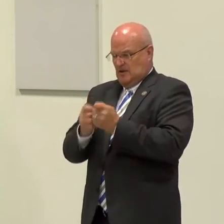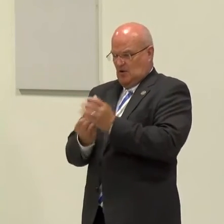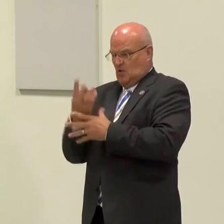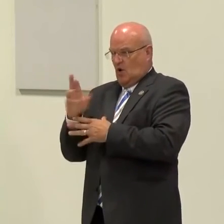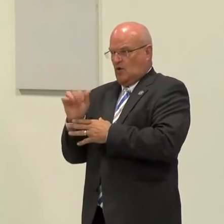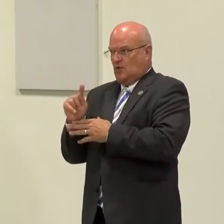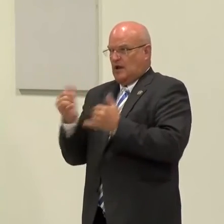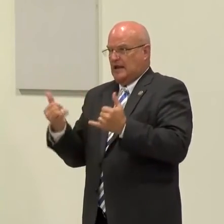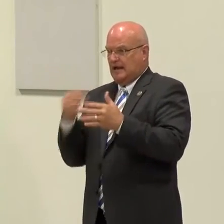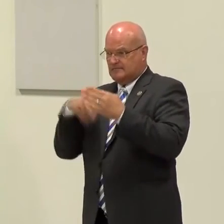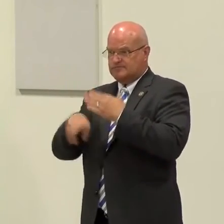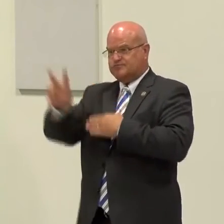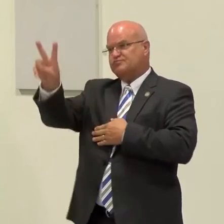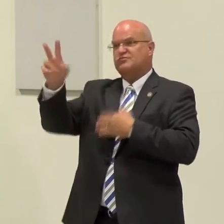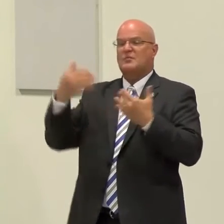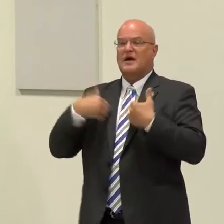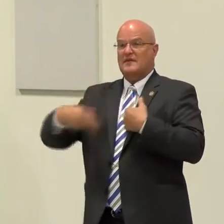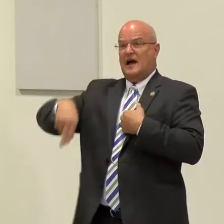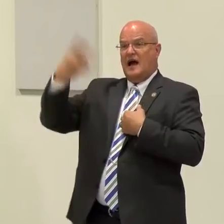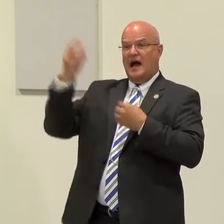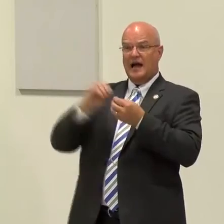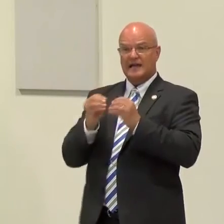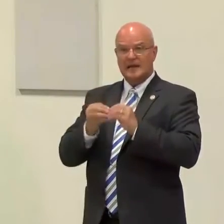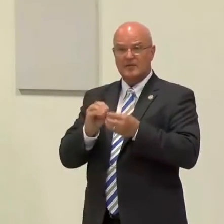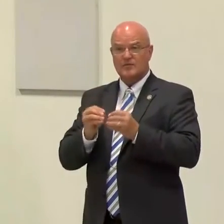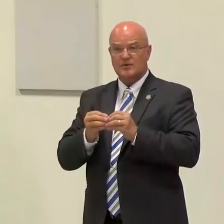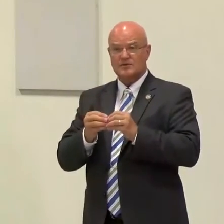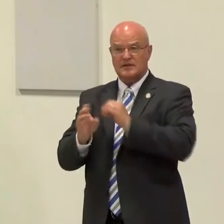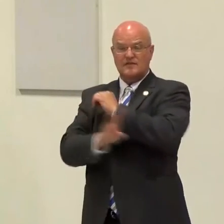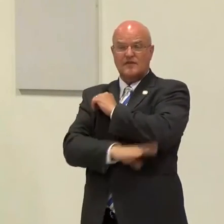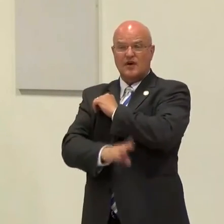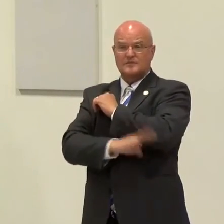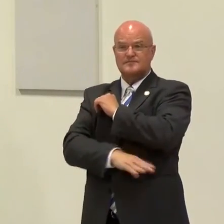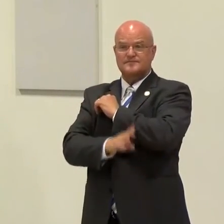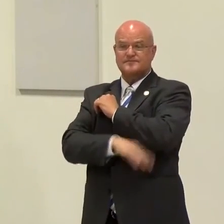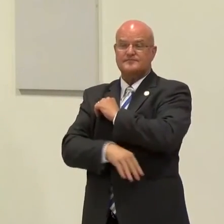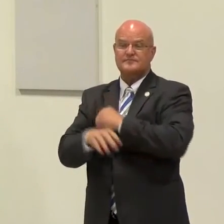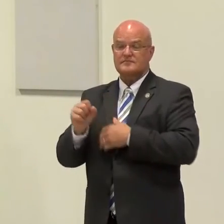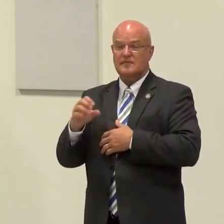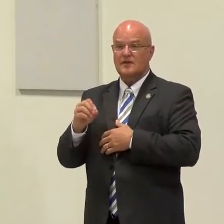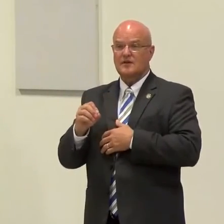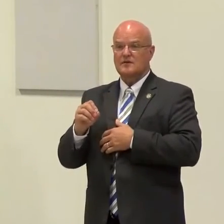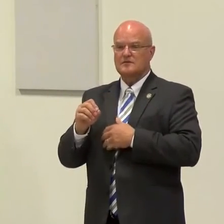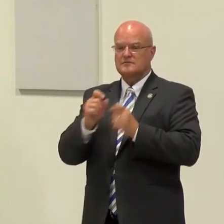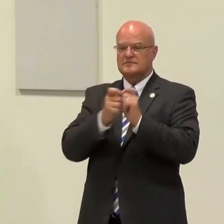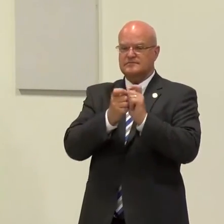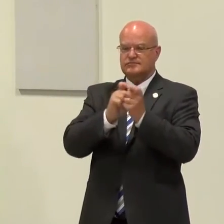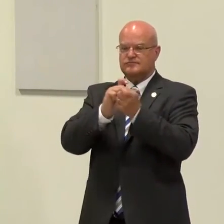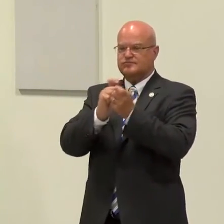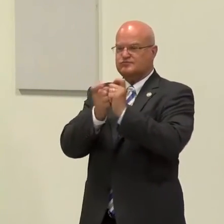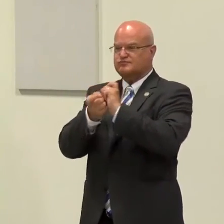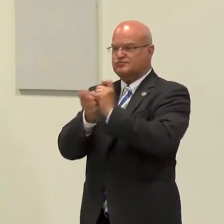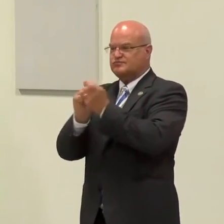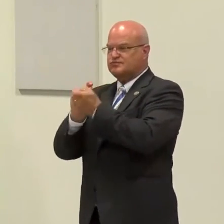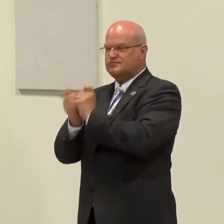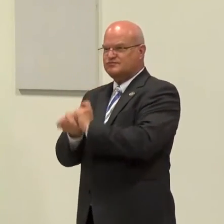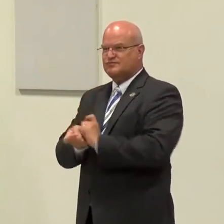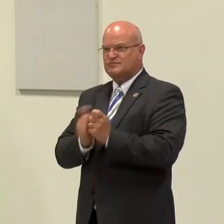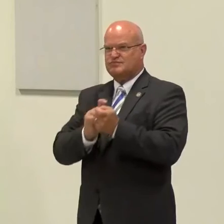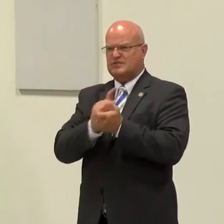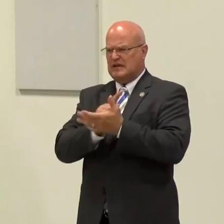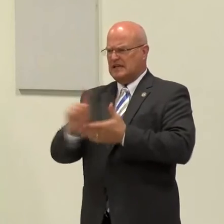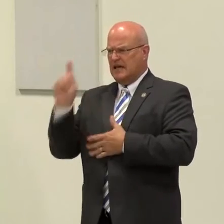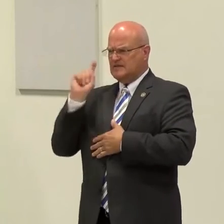growth rate, then you might have these kind of high numbers in the fall. And they change. Last week it